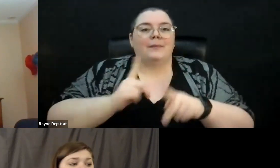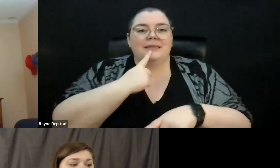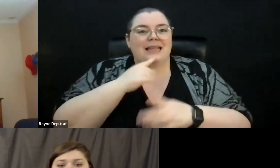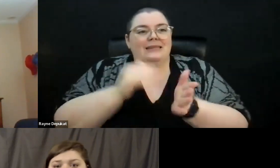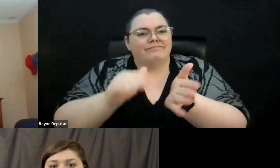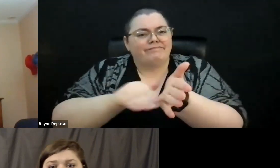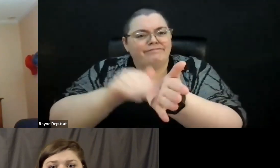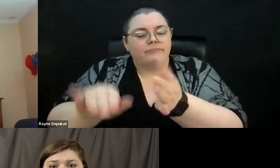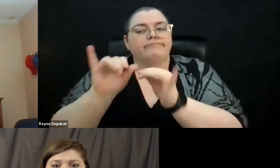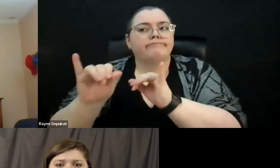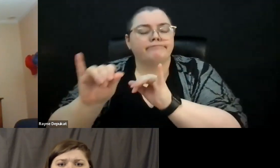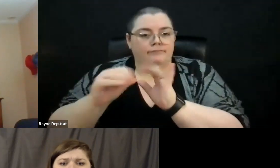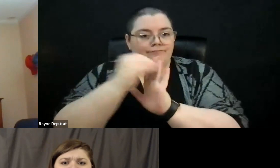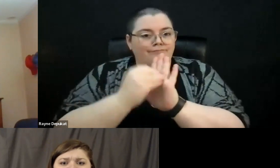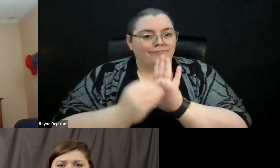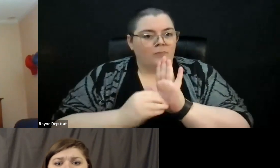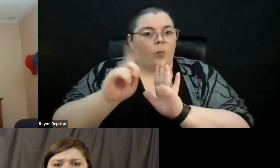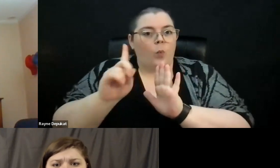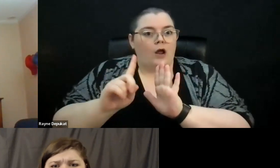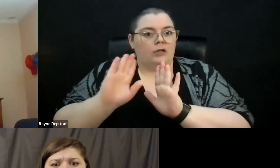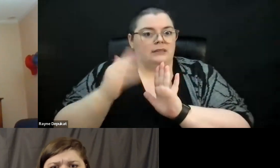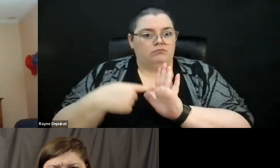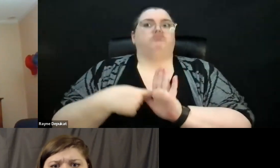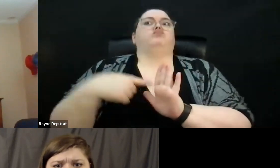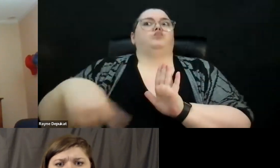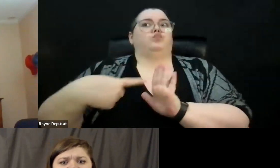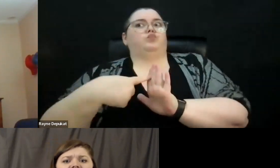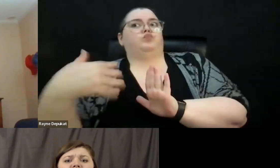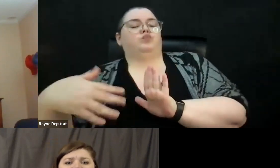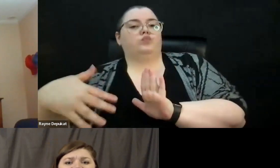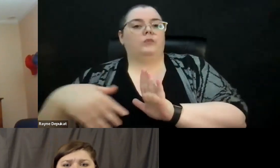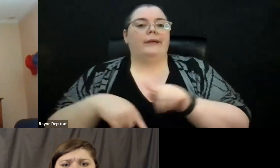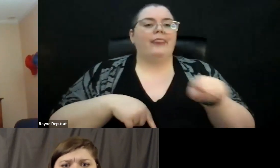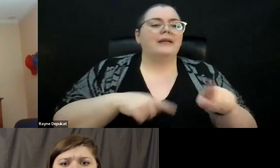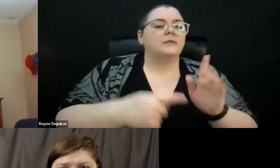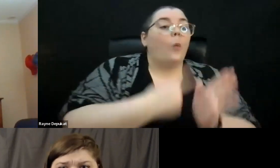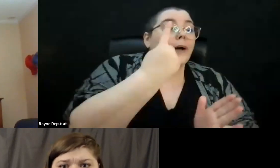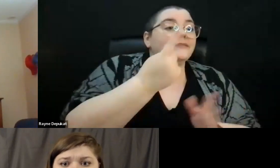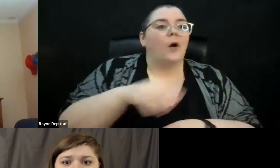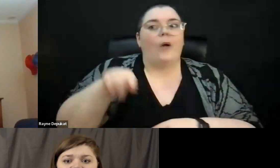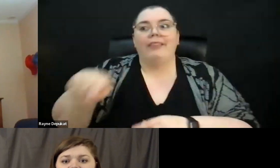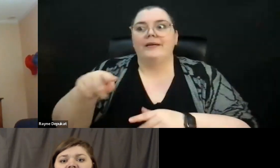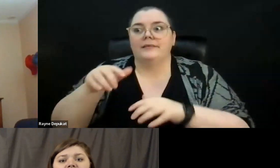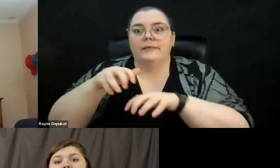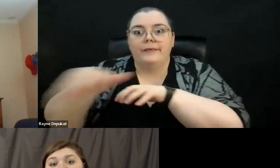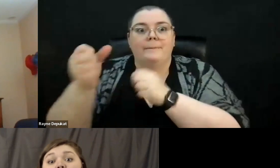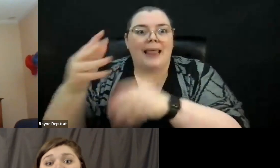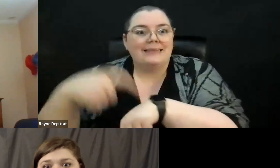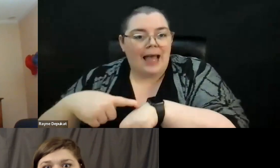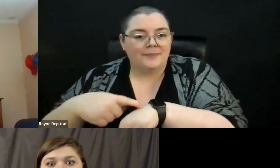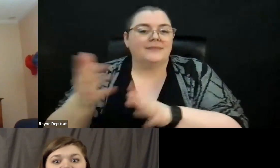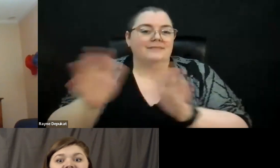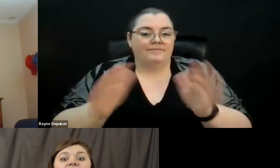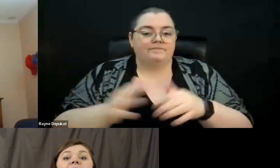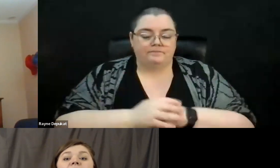pattern and seeing that repeat over and over to try to identify where that is. If something happens